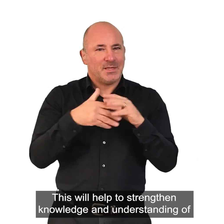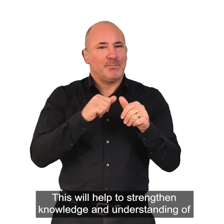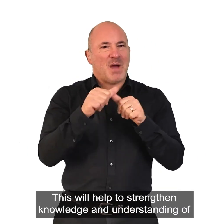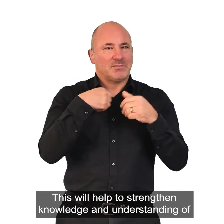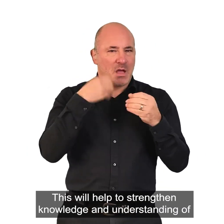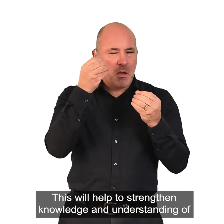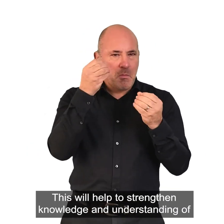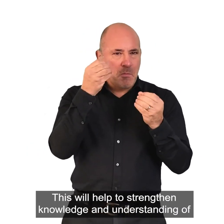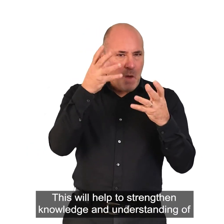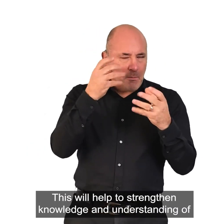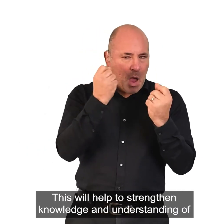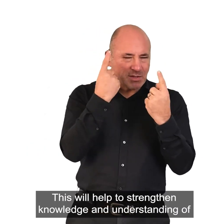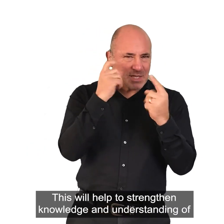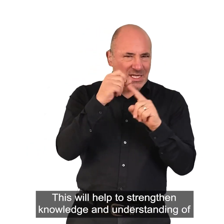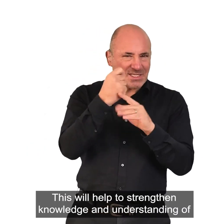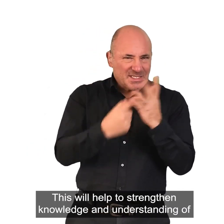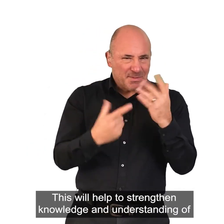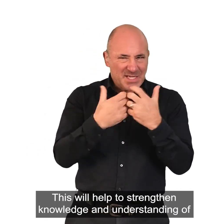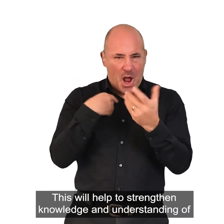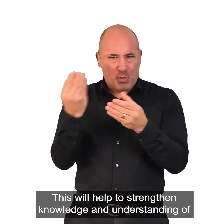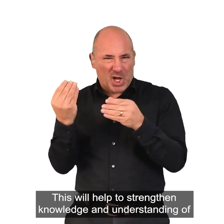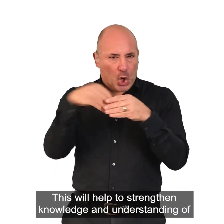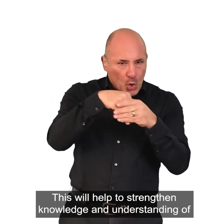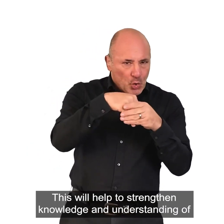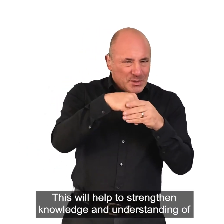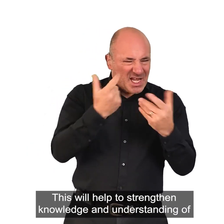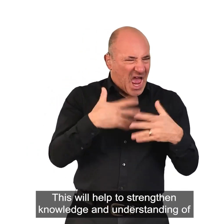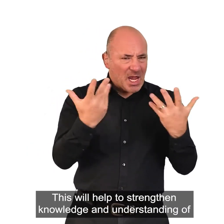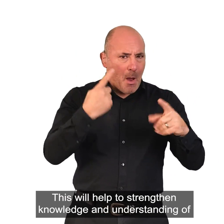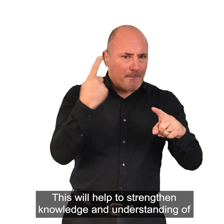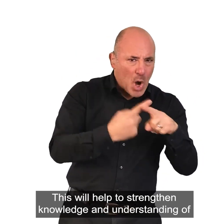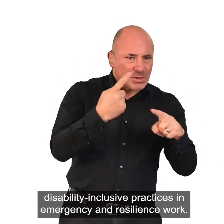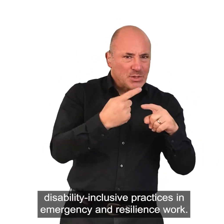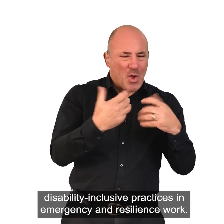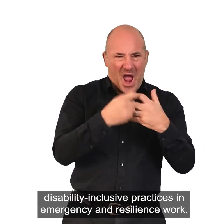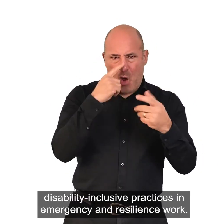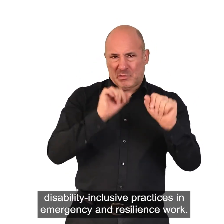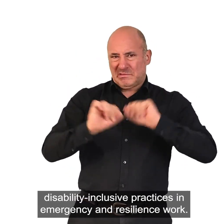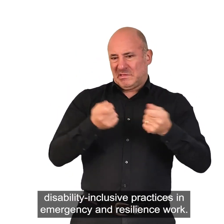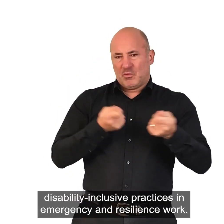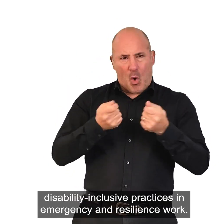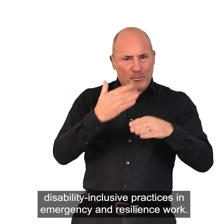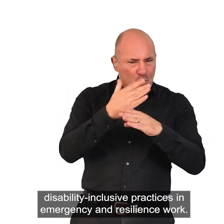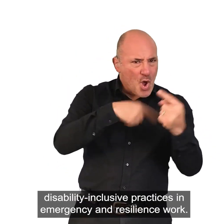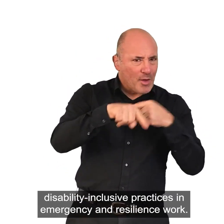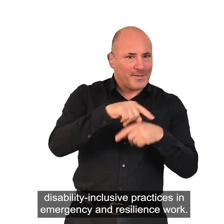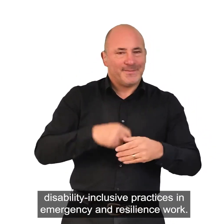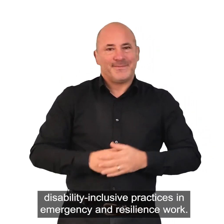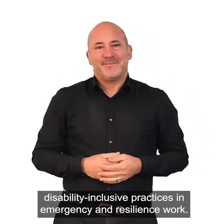This will help to strengthen knowledge and understanding of disability-inclusive practices in emergency and resilience work.